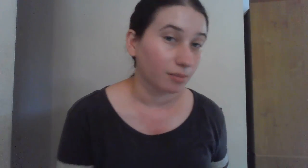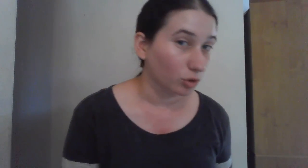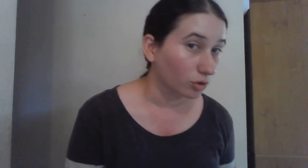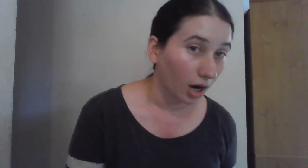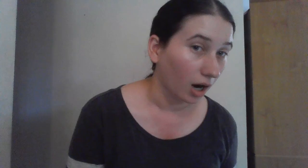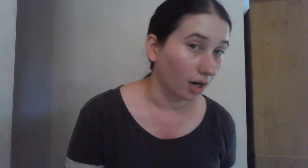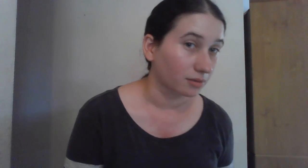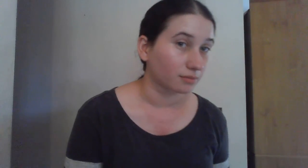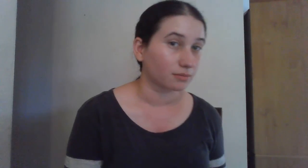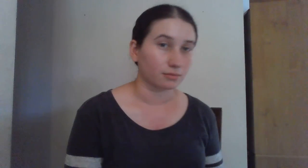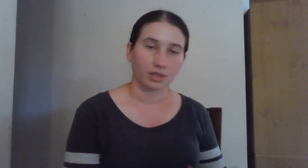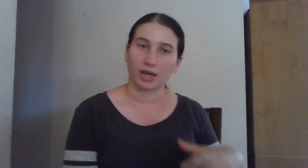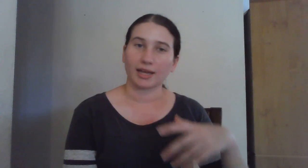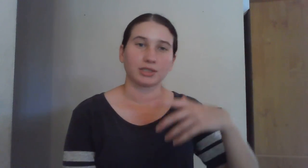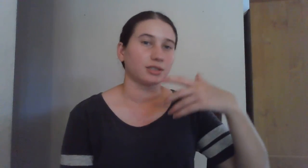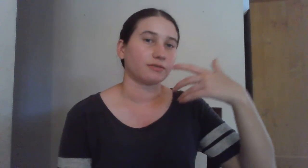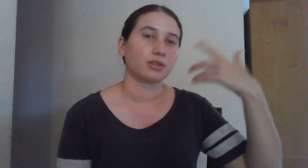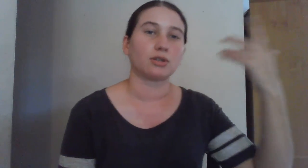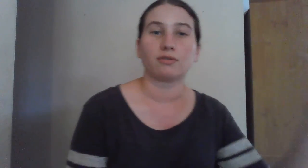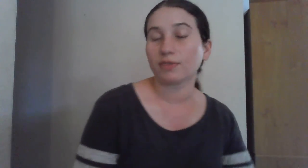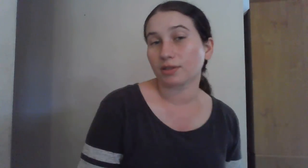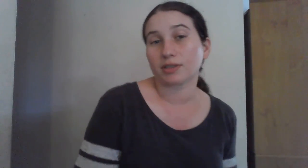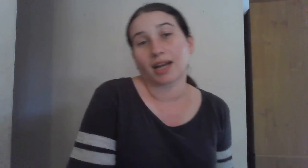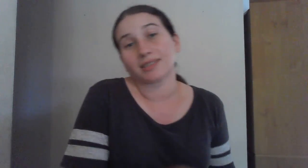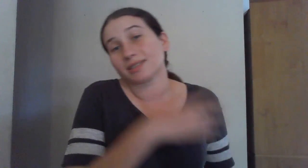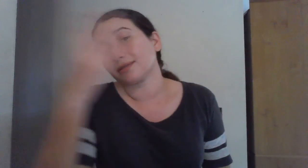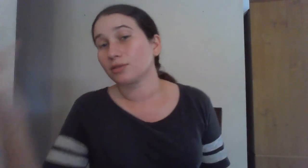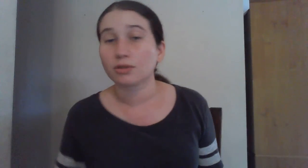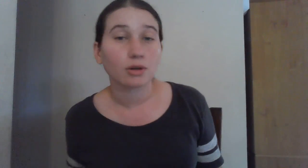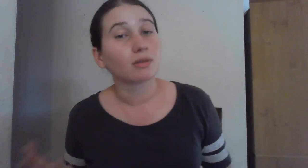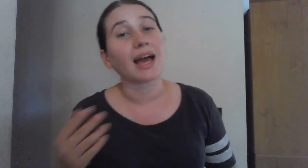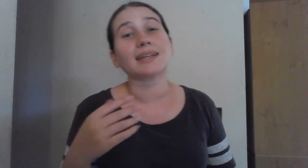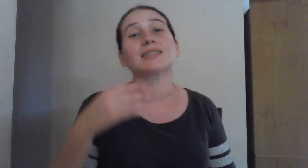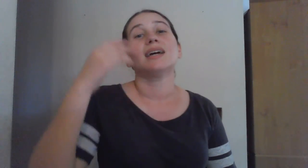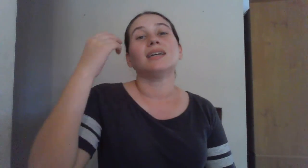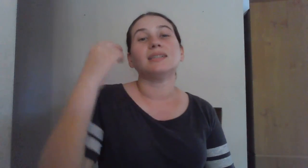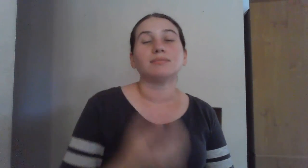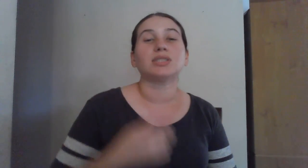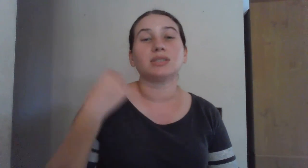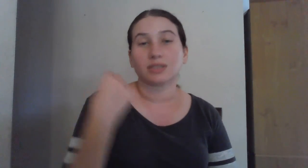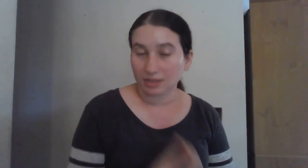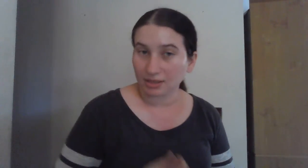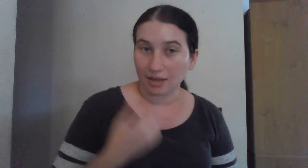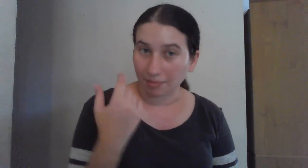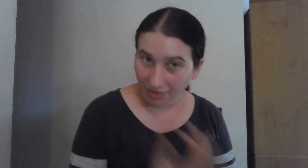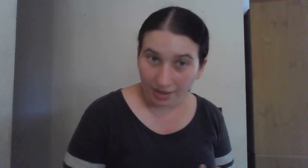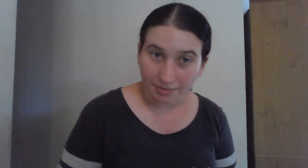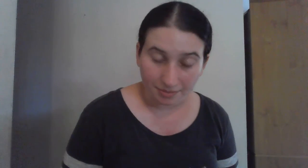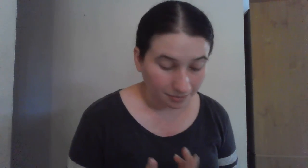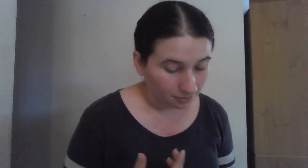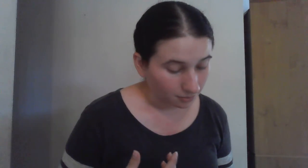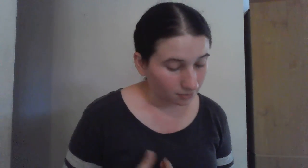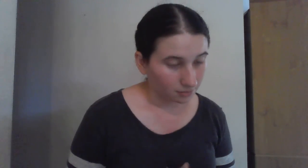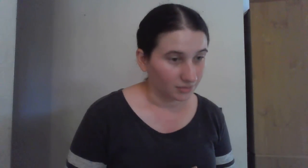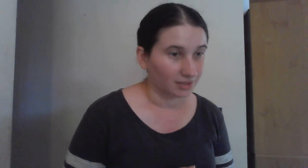blue car. The adjective could go first, the adjective could go last. It means the same thing.